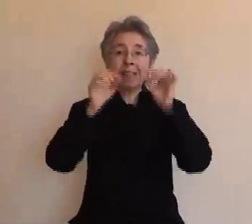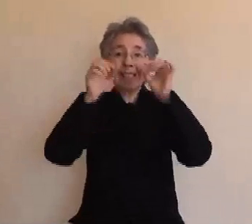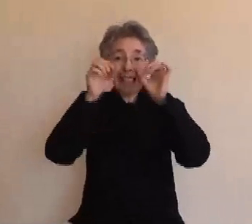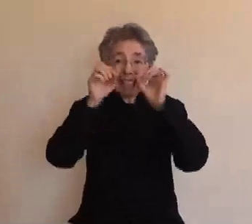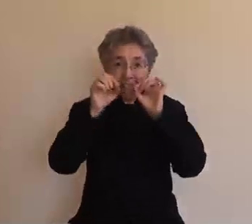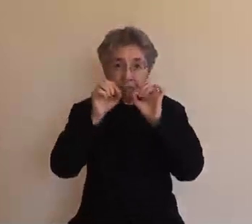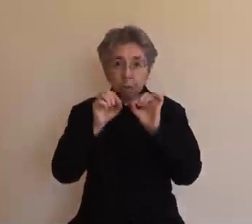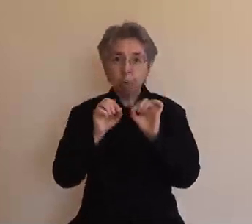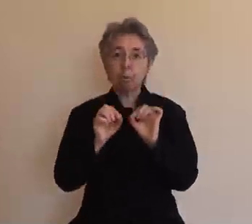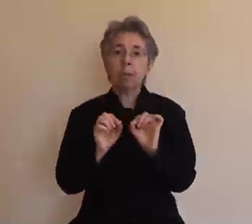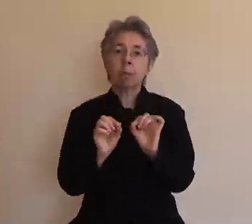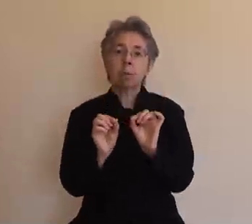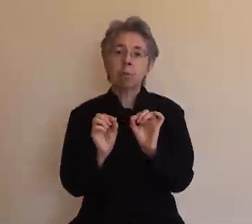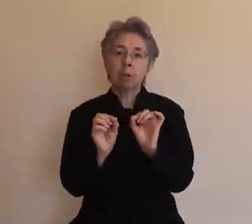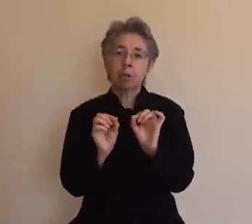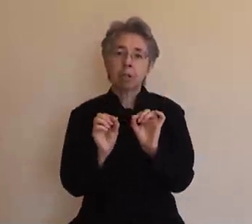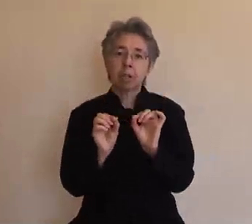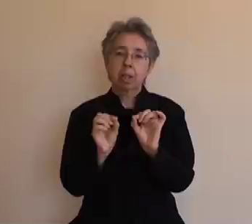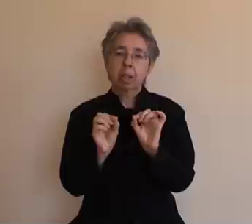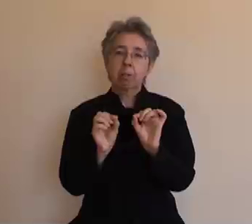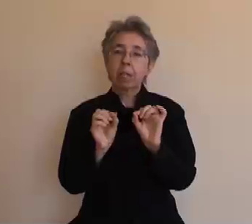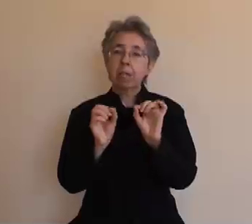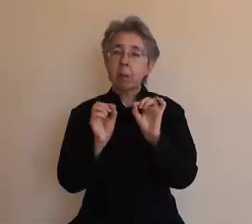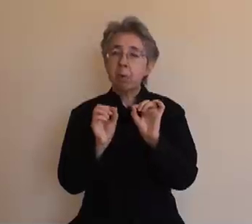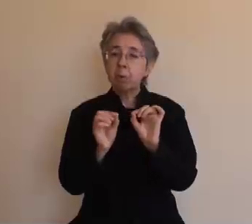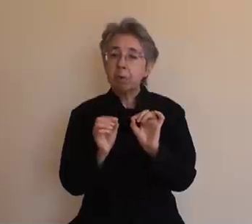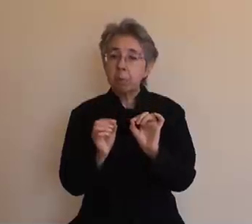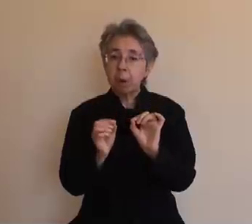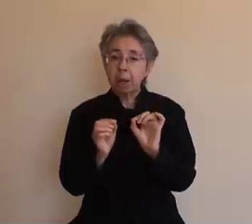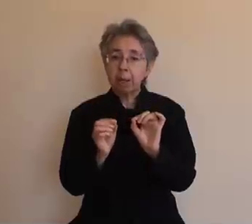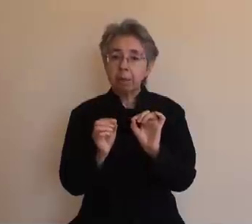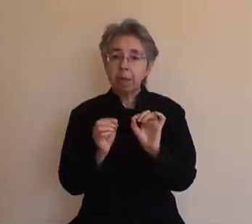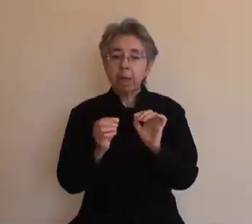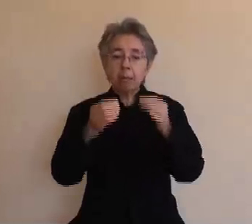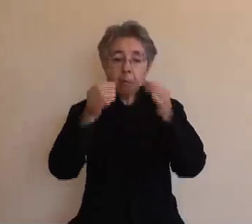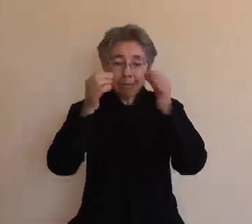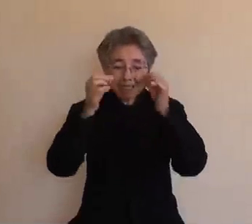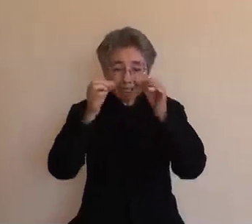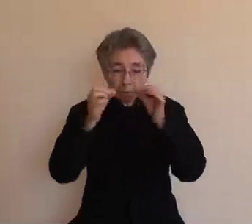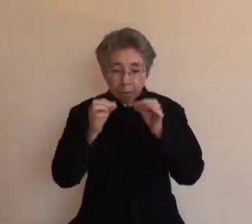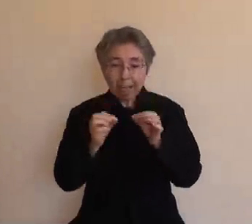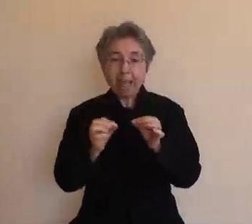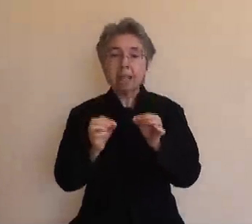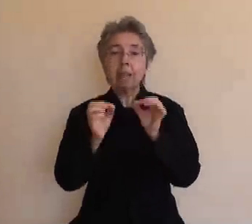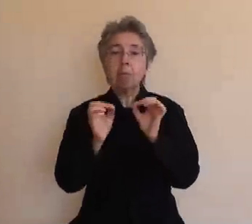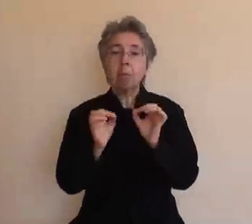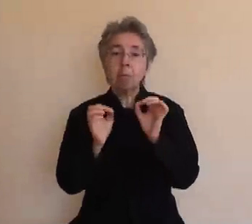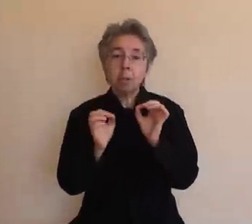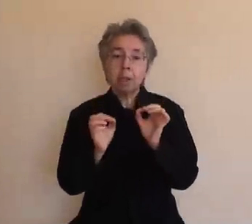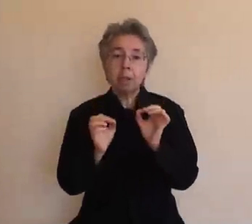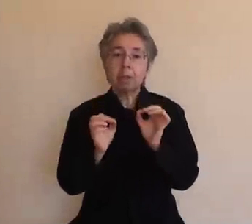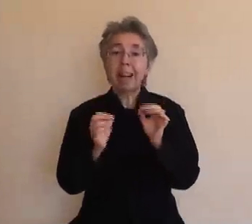looking into the experience. For example, with the breath, if you look into the air that we breathe at